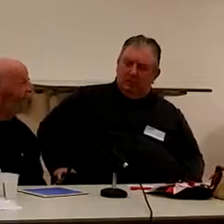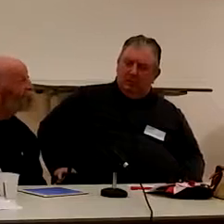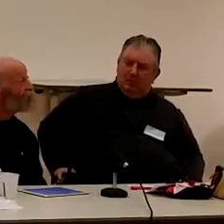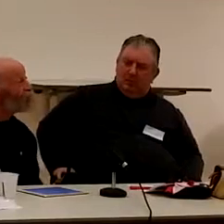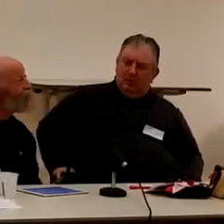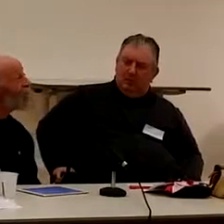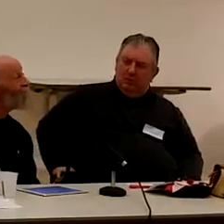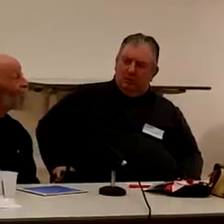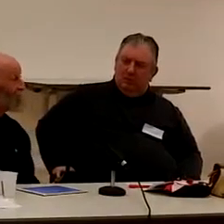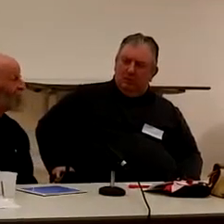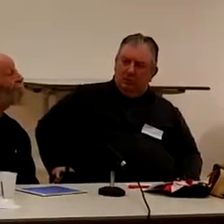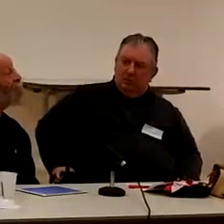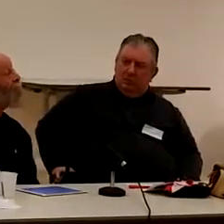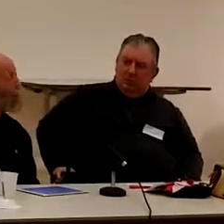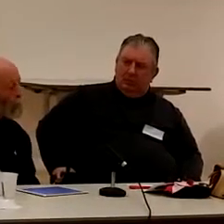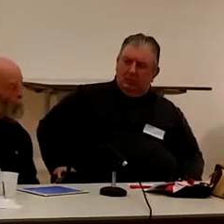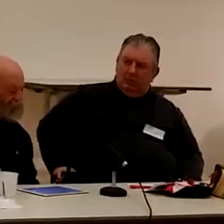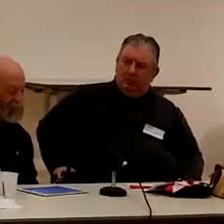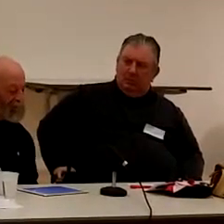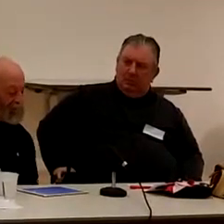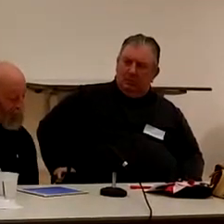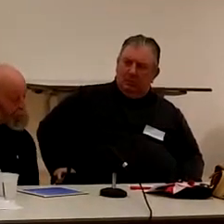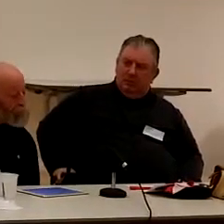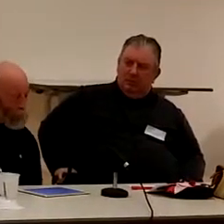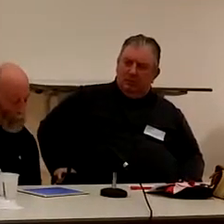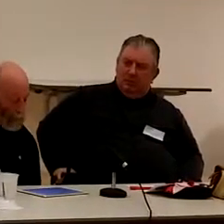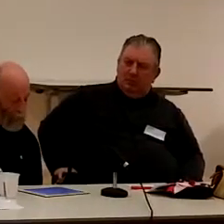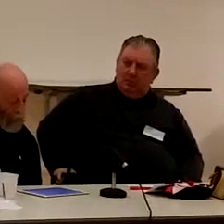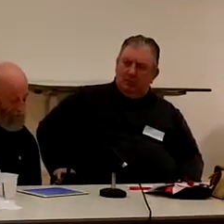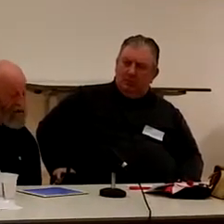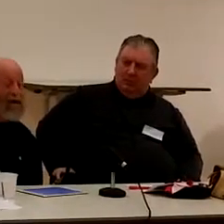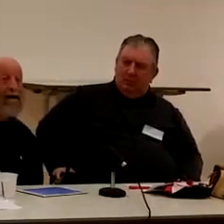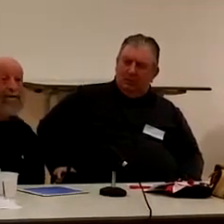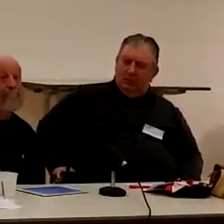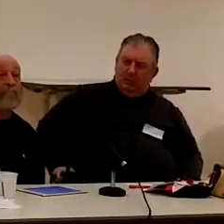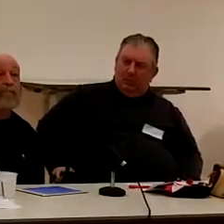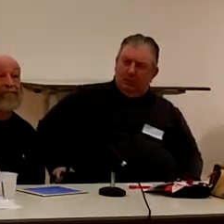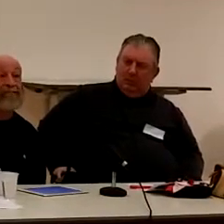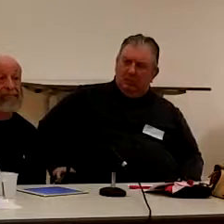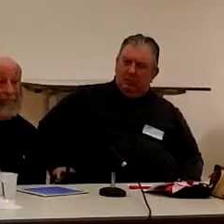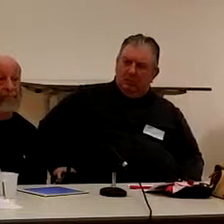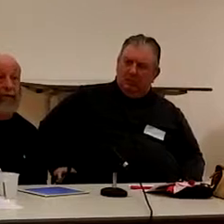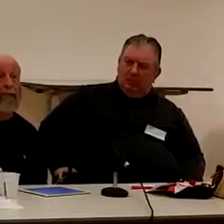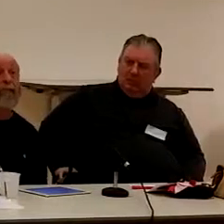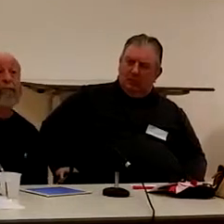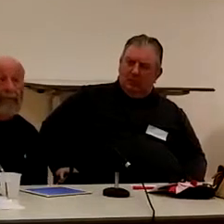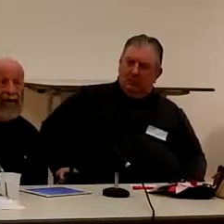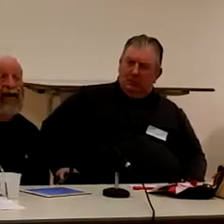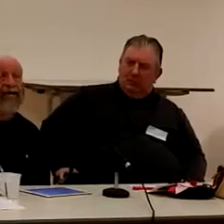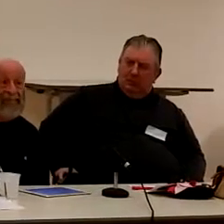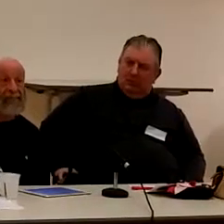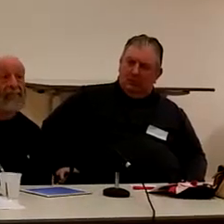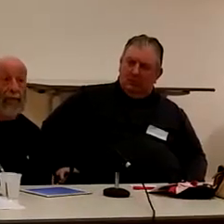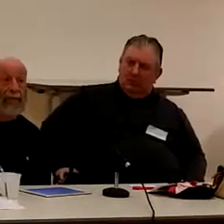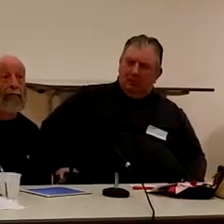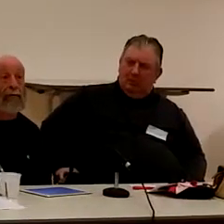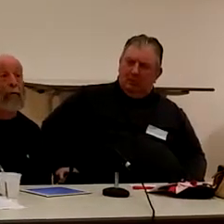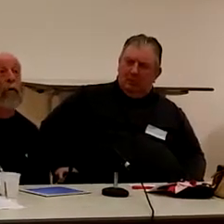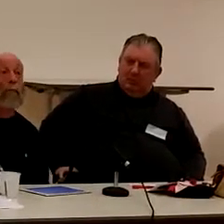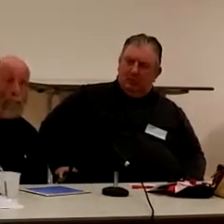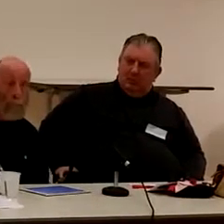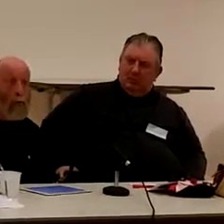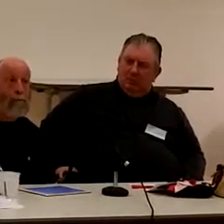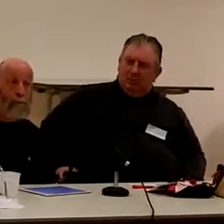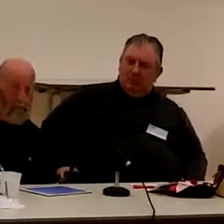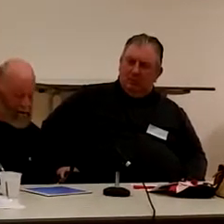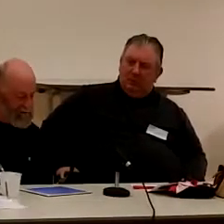the experience of the disabled moment is specific to a